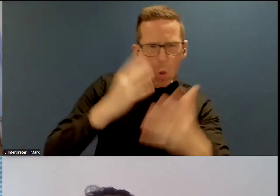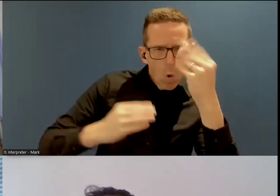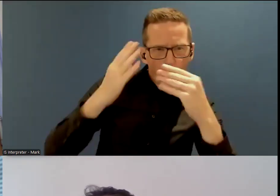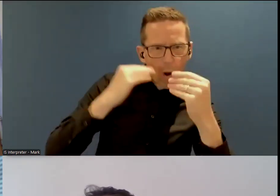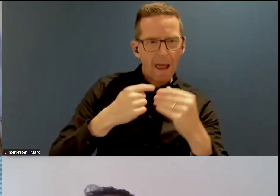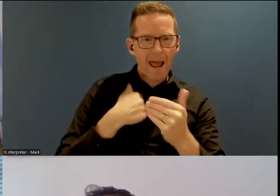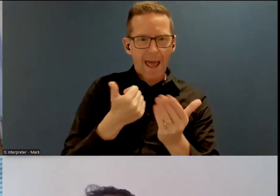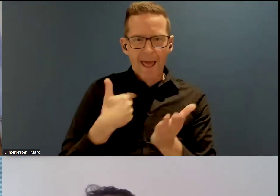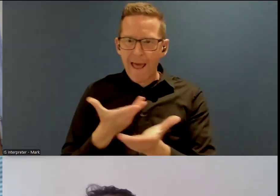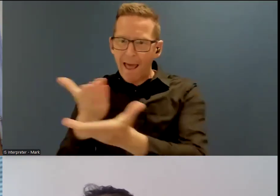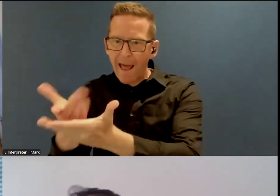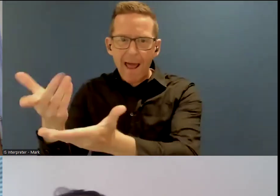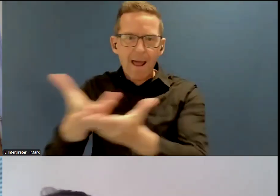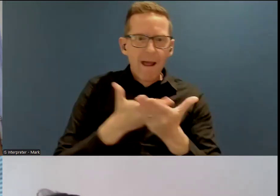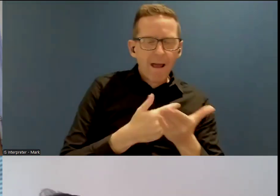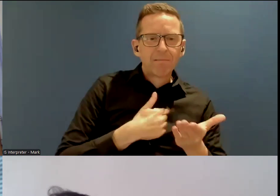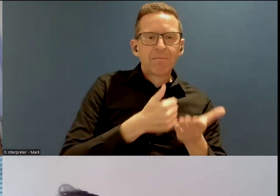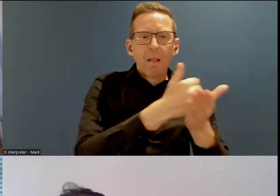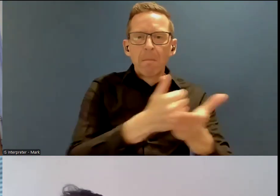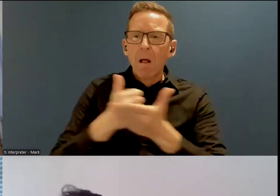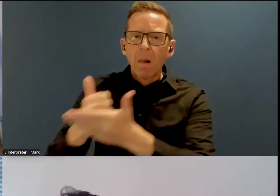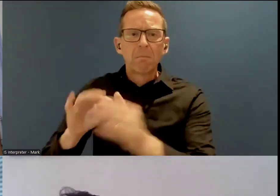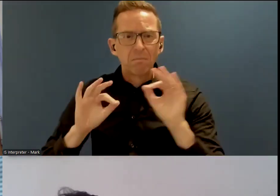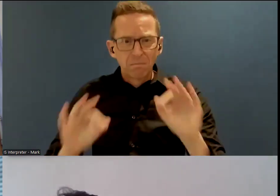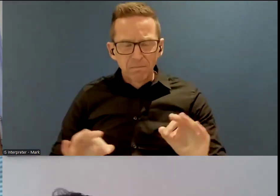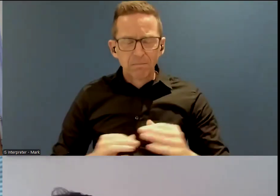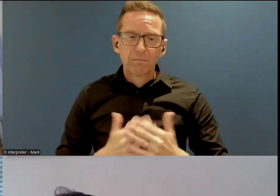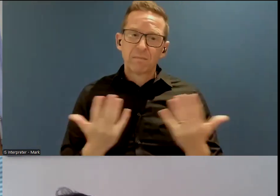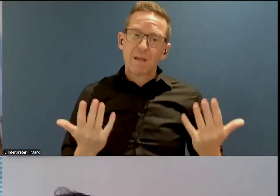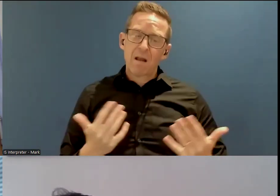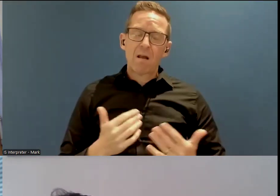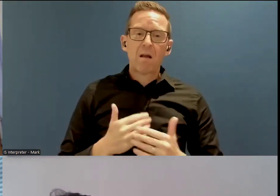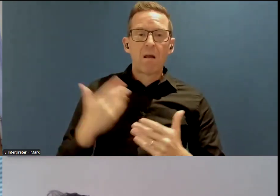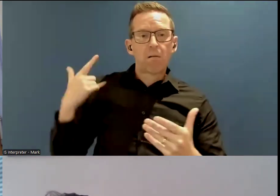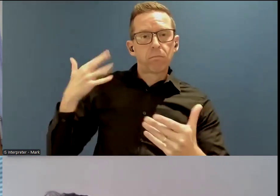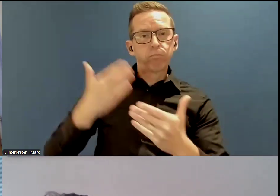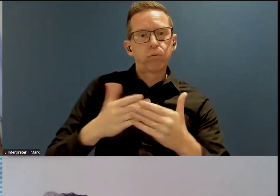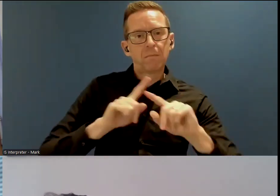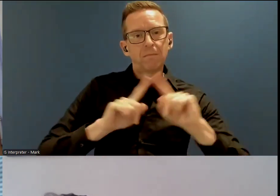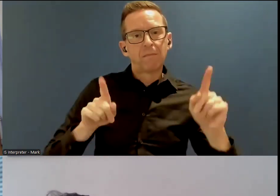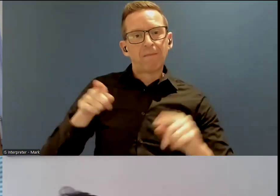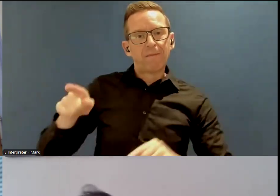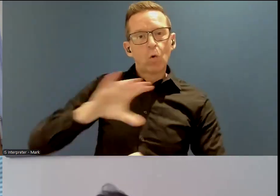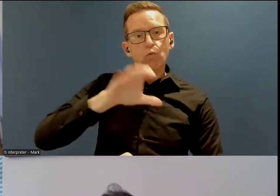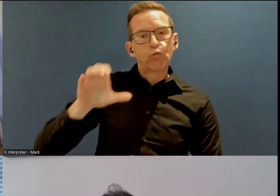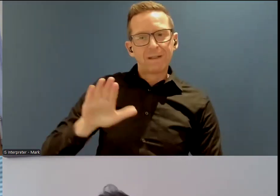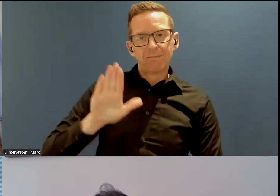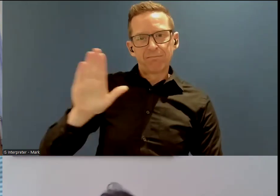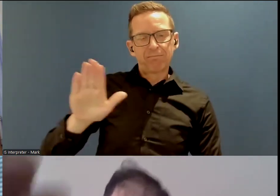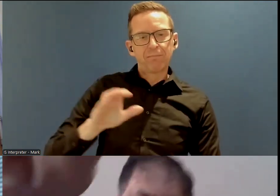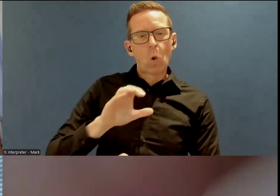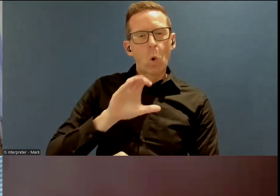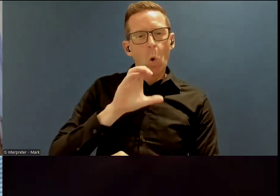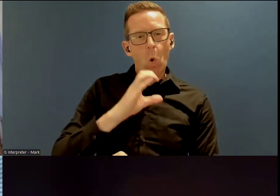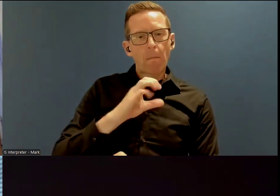in other countries. Unfortunately, countries which were all formerly under the Commonwealth have similar legislation, unfortunately,